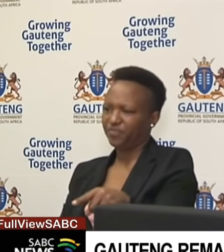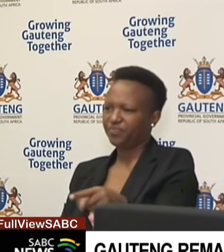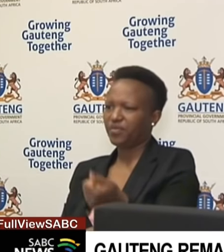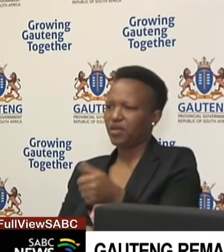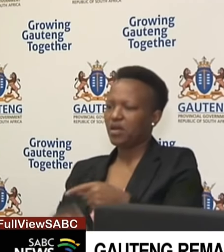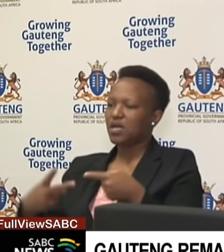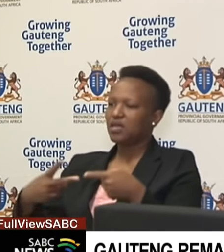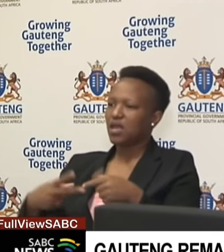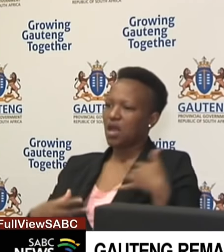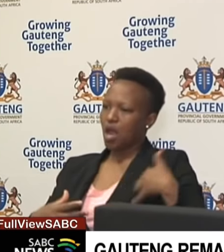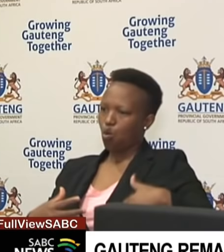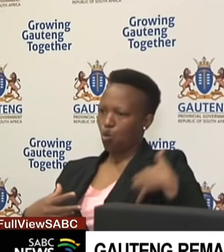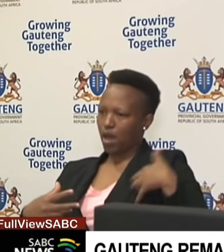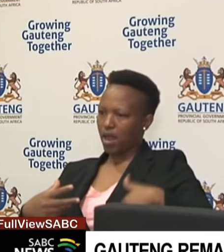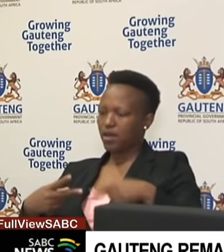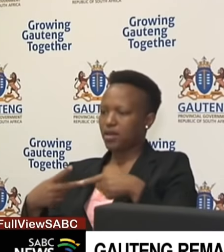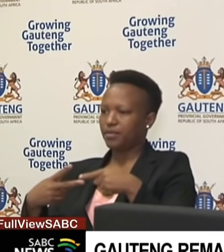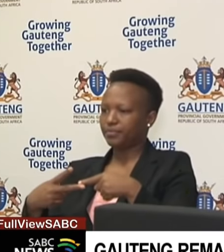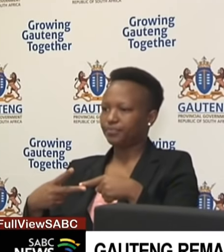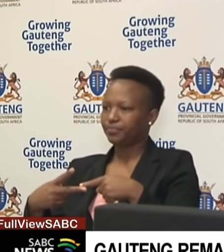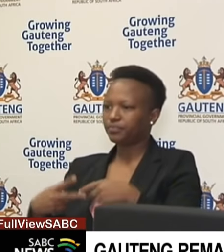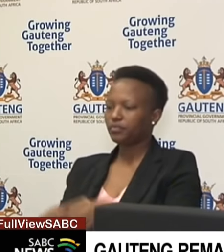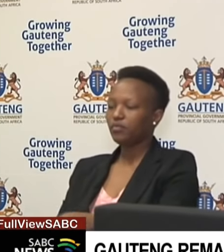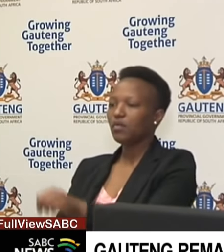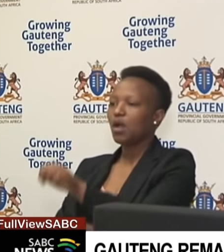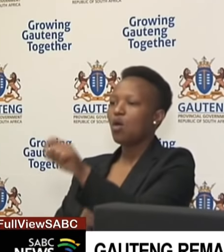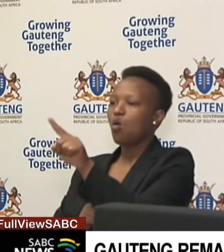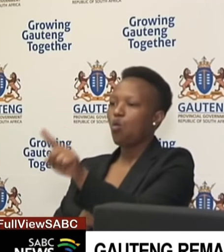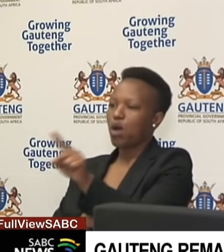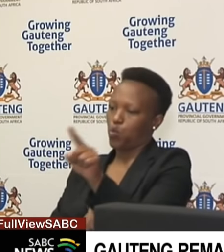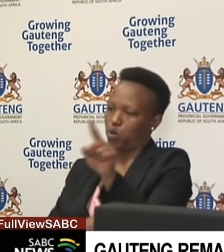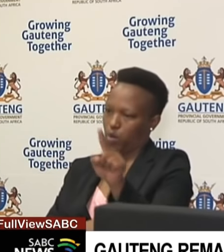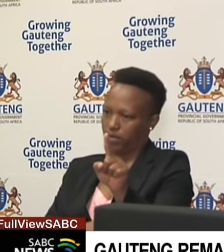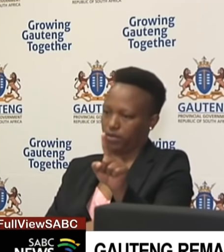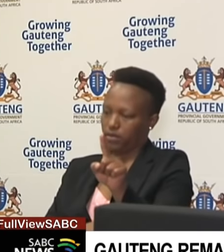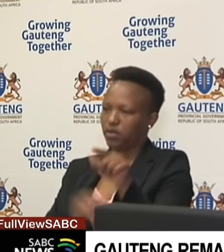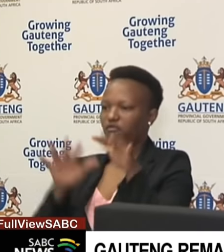followed by Ekurhuleni with 111 cases,